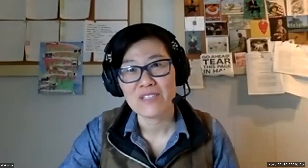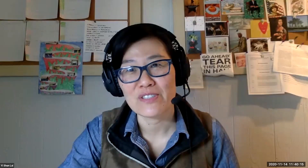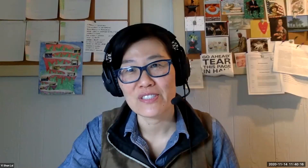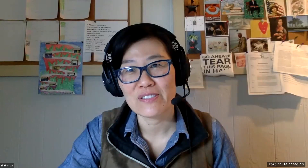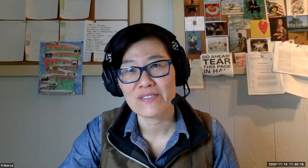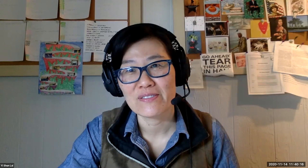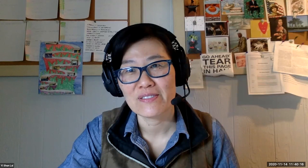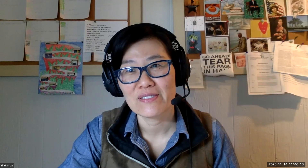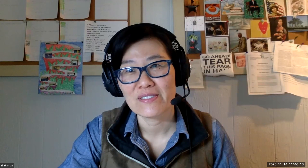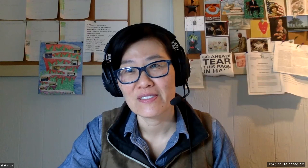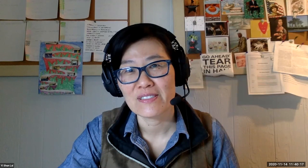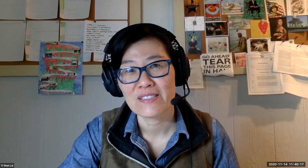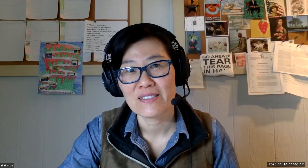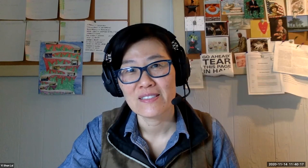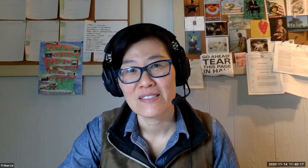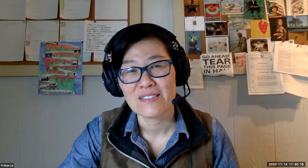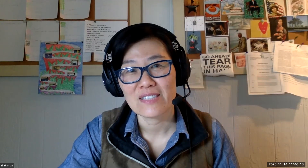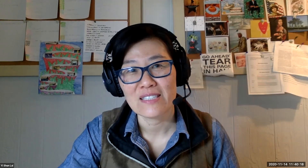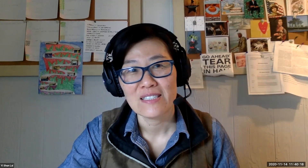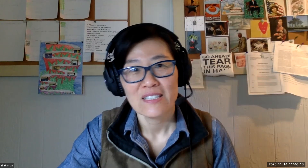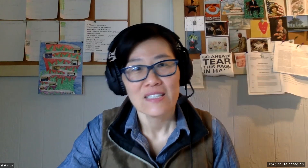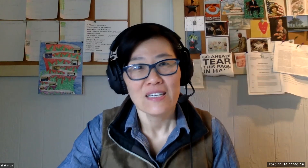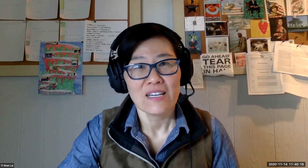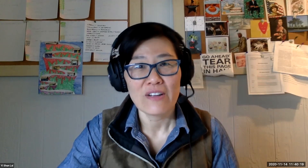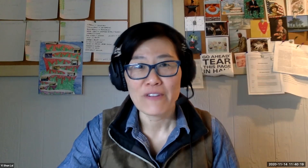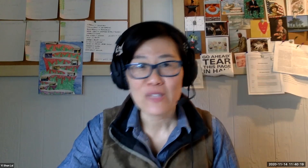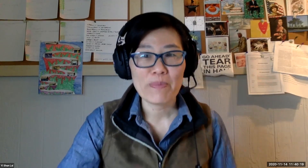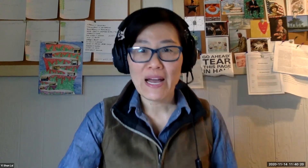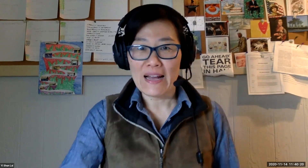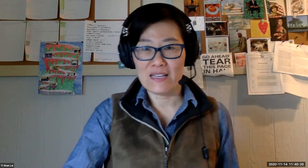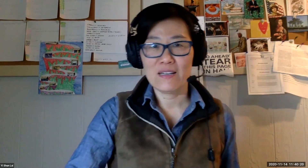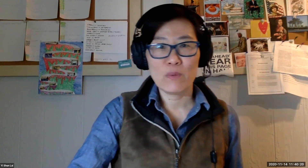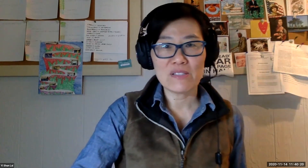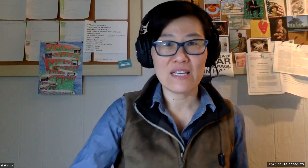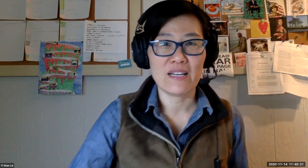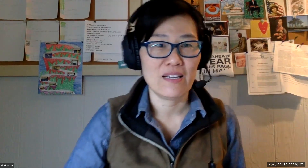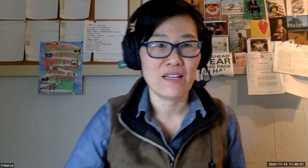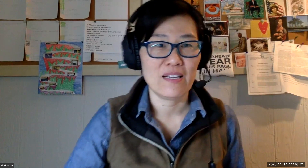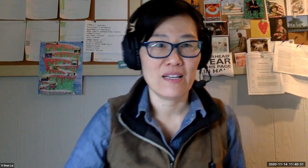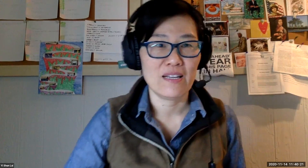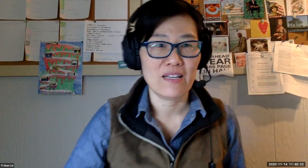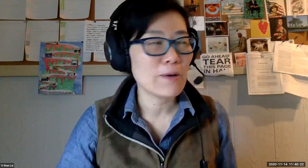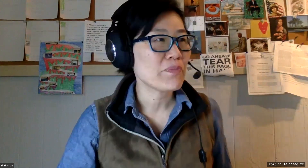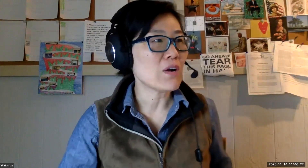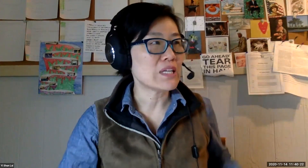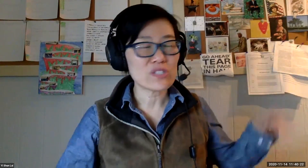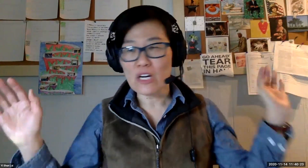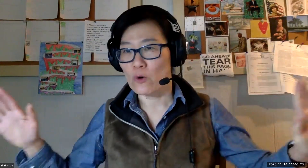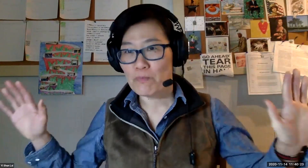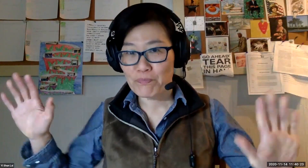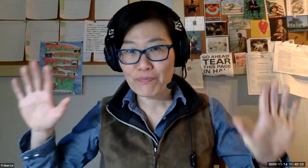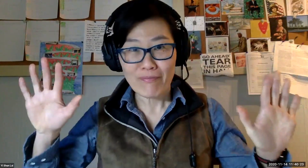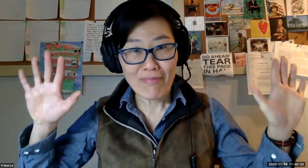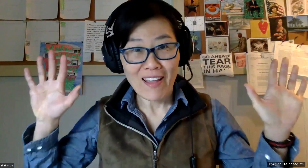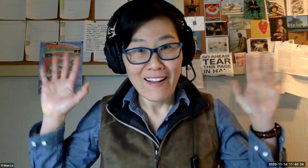Oh, he's frozen. Oh, well. Okay. All right, friends, we're back. Well done. Okay. All right.